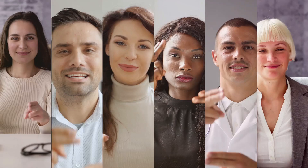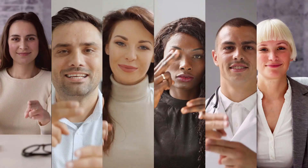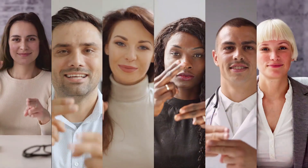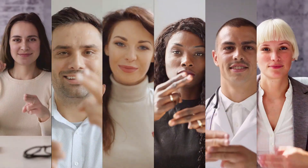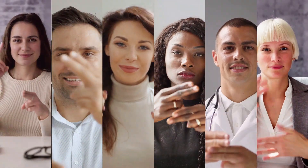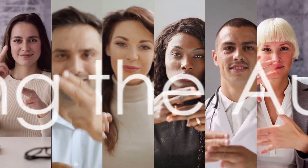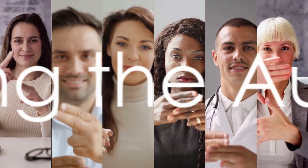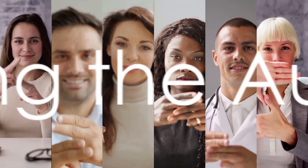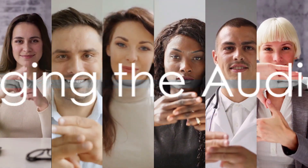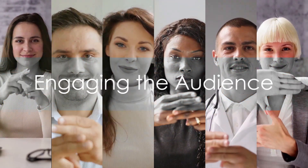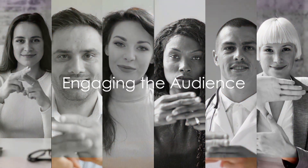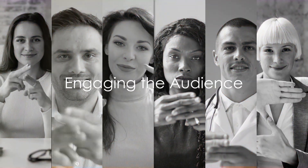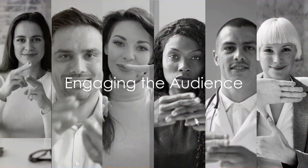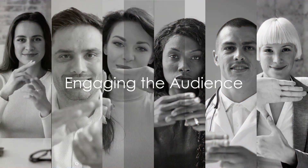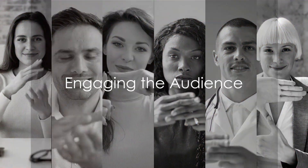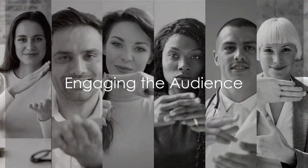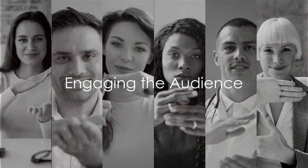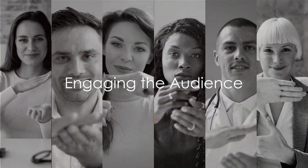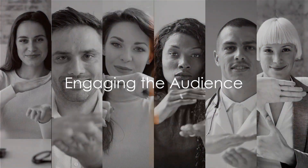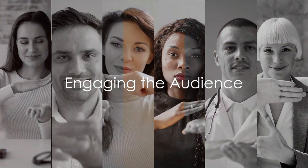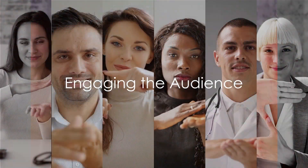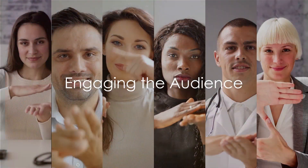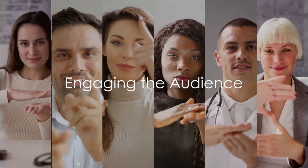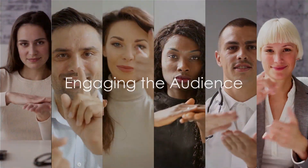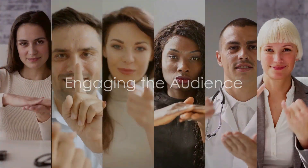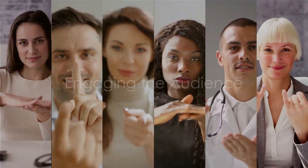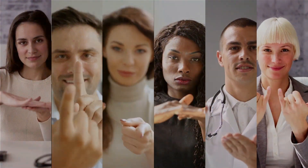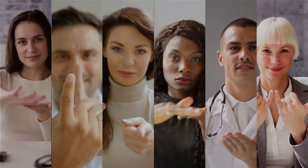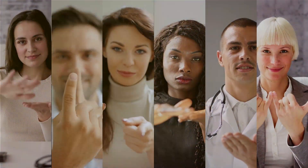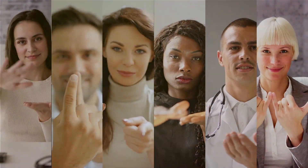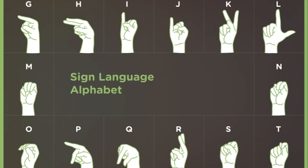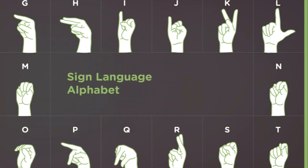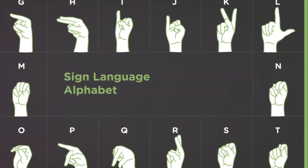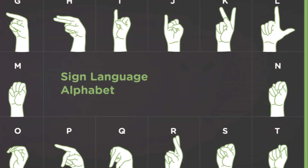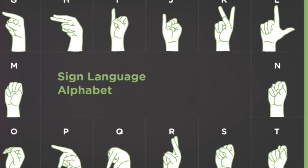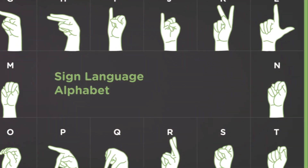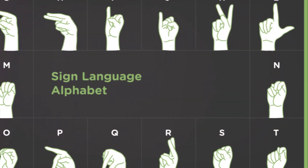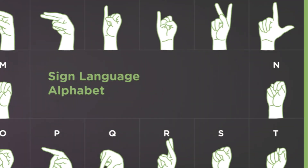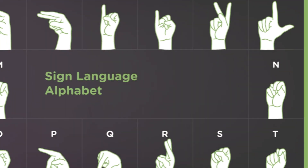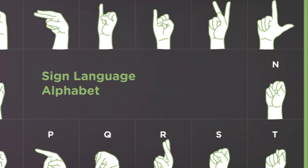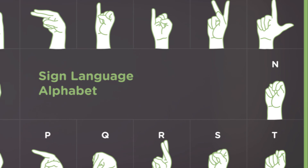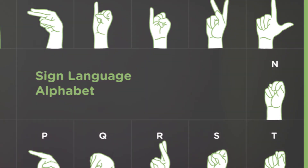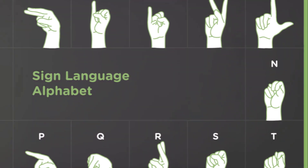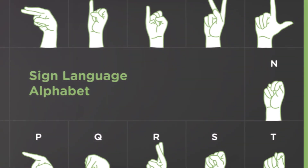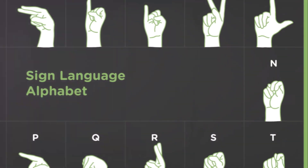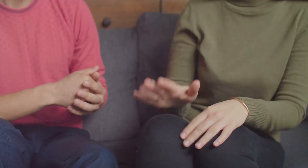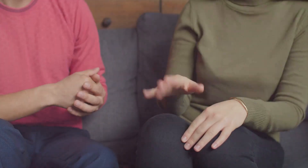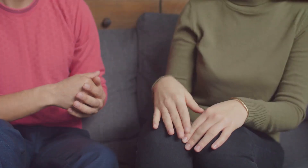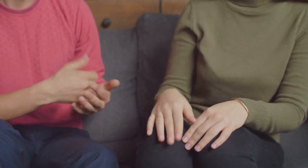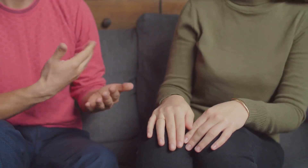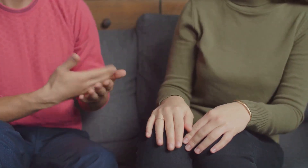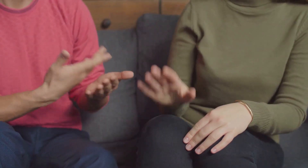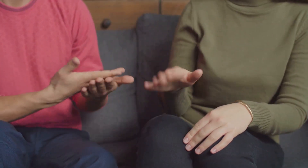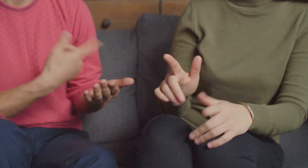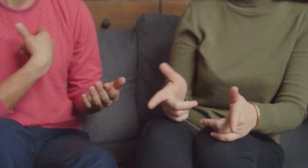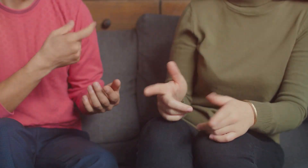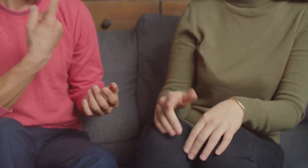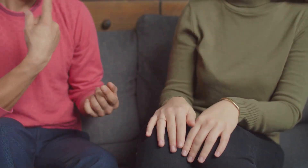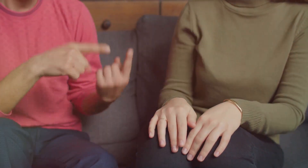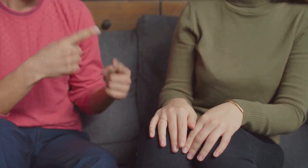Ever wondered about the intricate tapestry that makes up Deaf culture? It's a vibrant world, brimming with rich history, shared experiences,